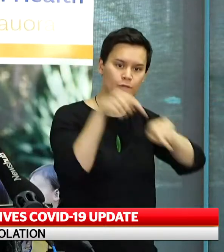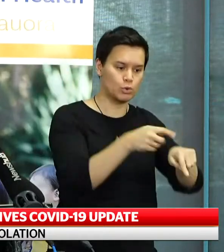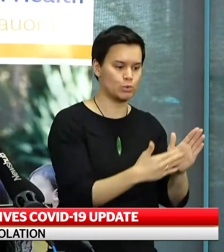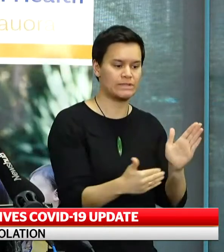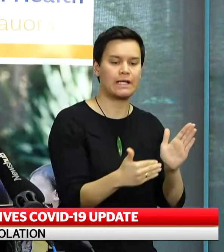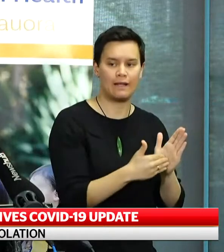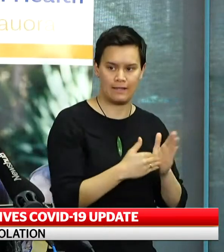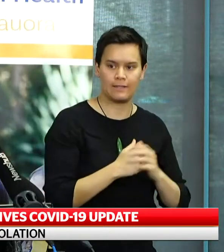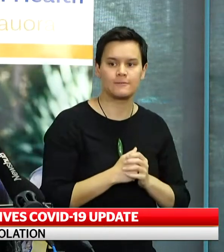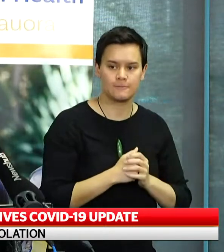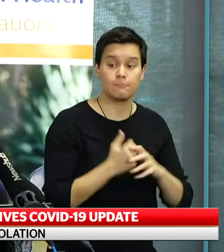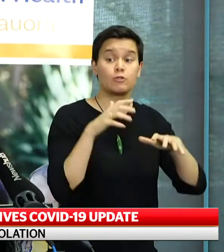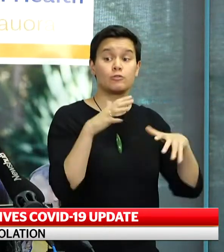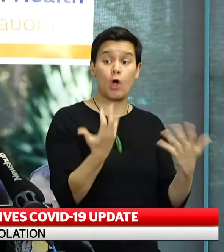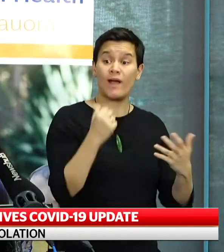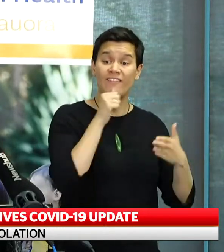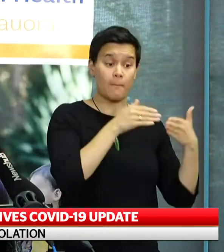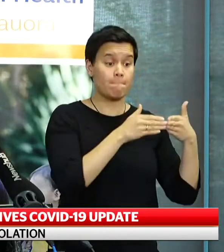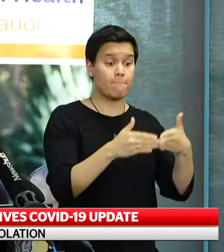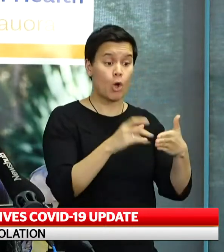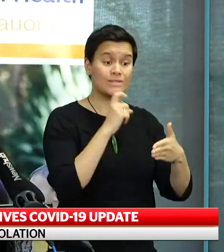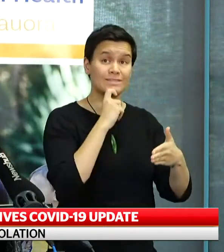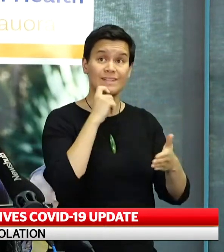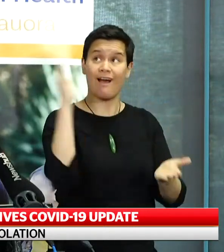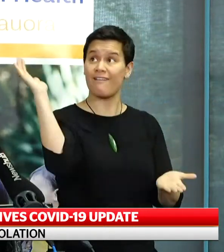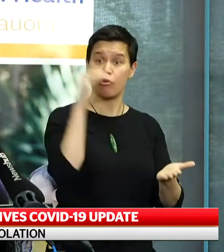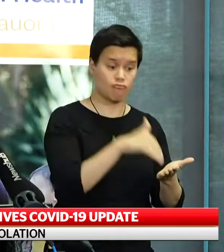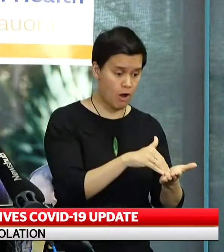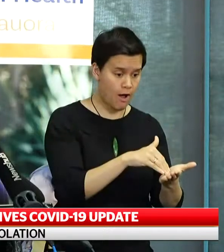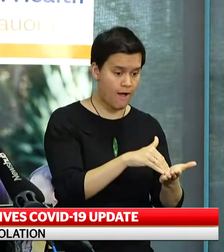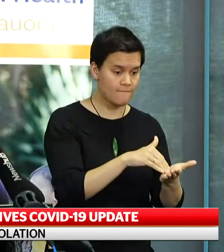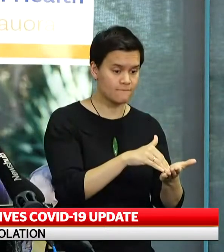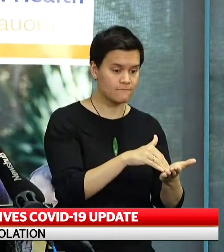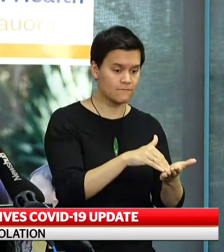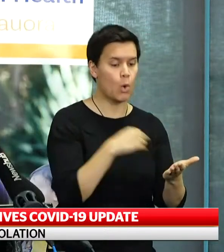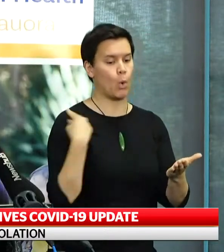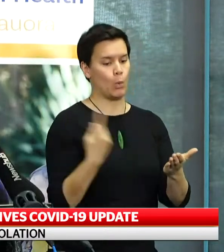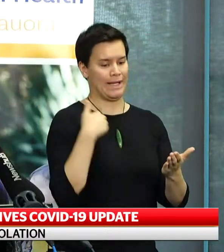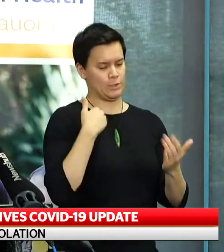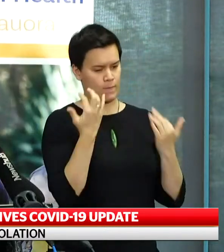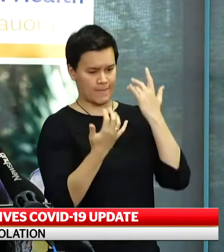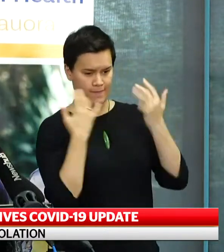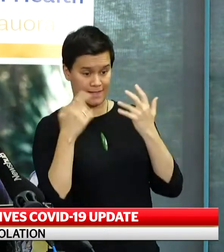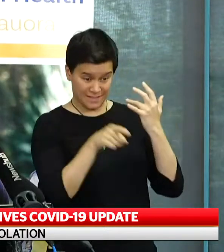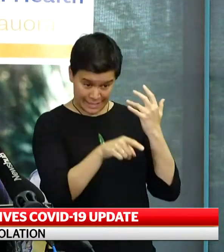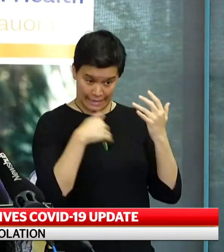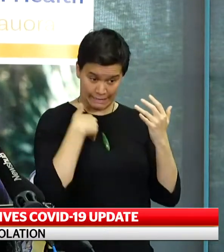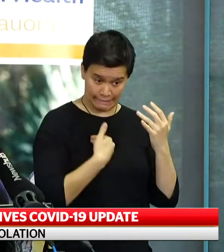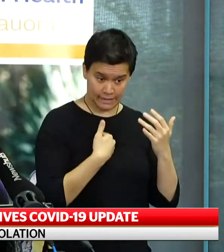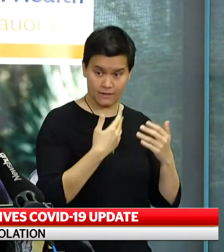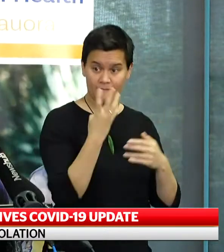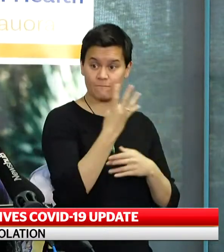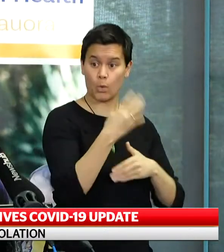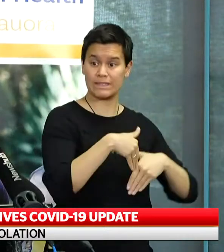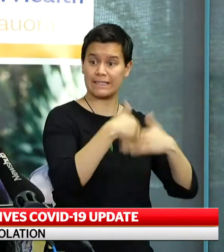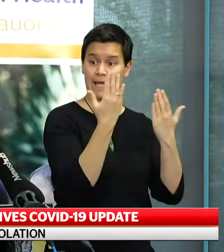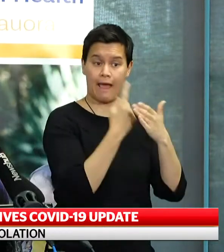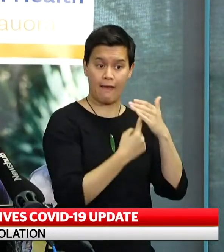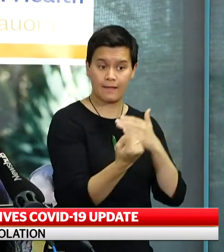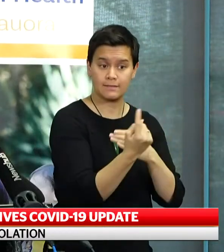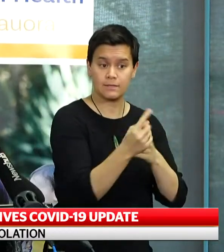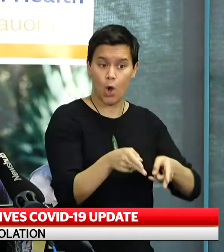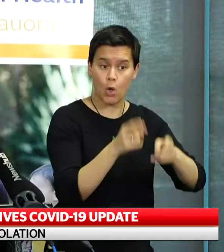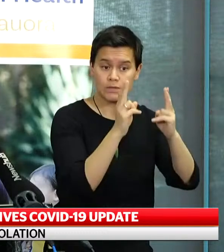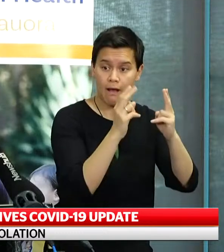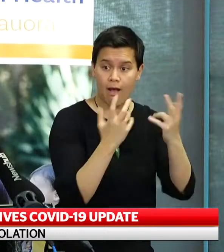these crew members should, in fact, do the 14 days managed isolation en route to the ships, particularly for ships that we